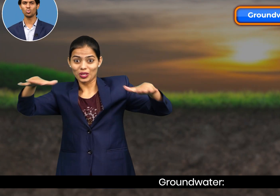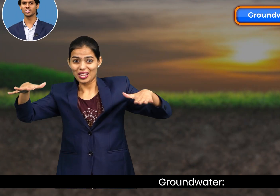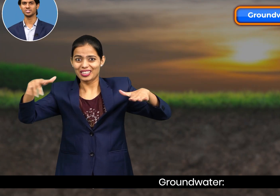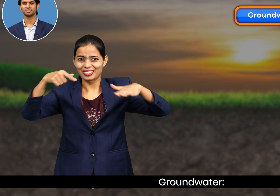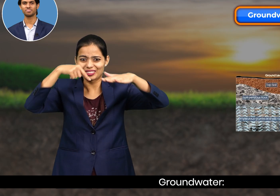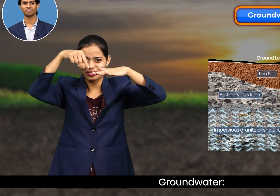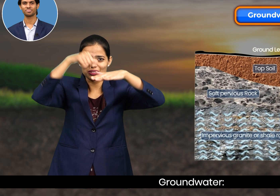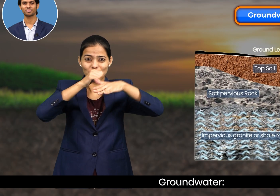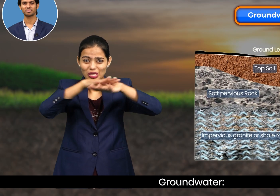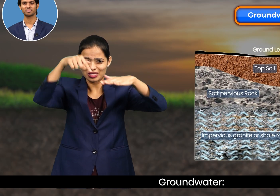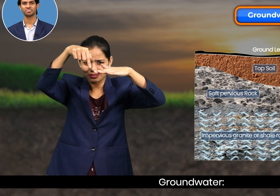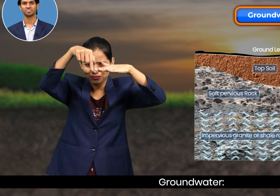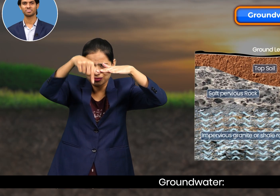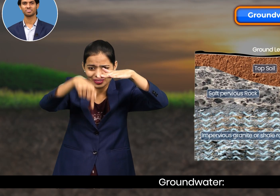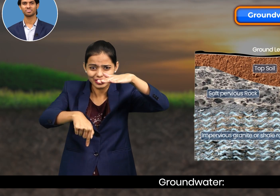Groundwater.